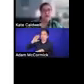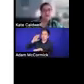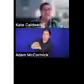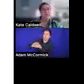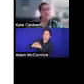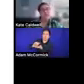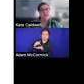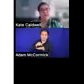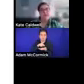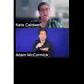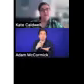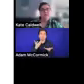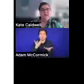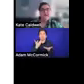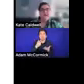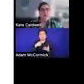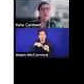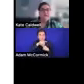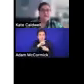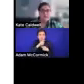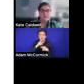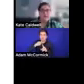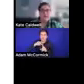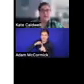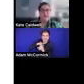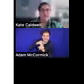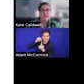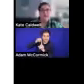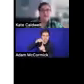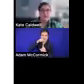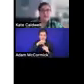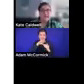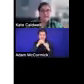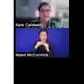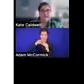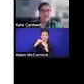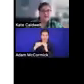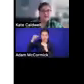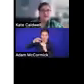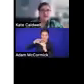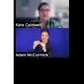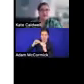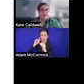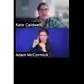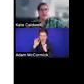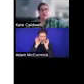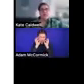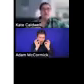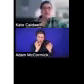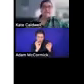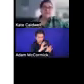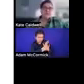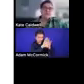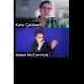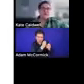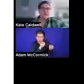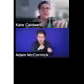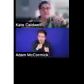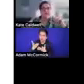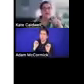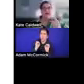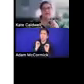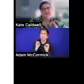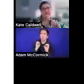be reductionism. So that's the oversimplifying of lived complexity of intersectionality, which risks